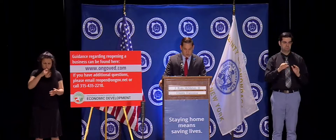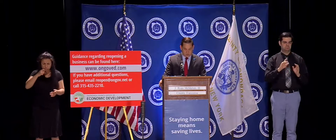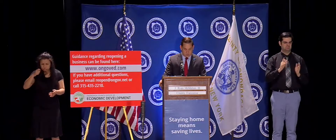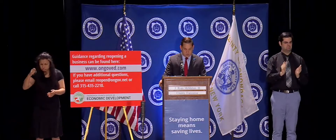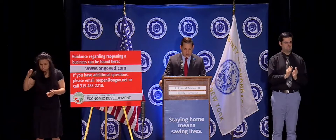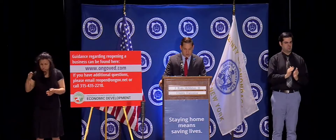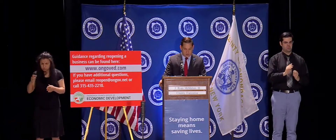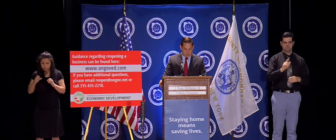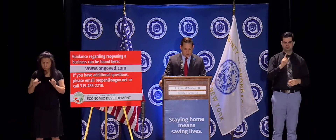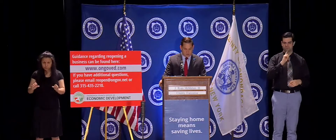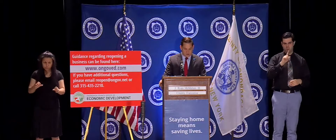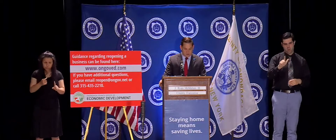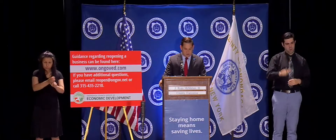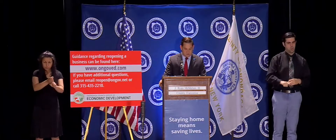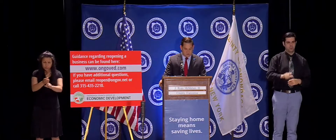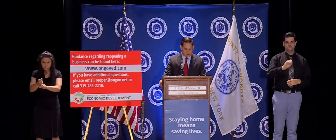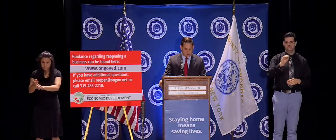had